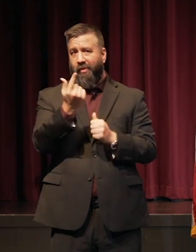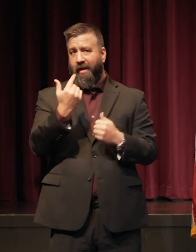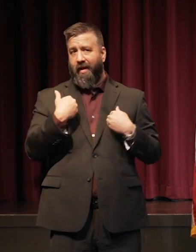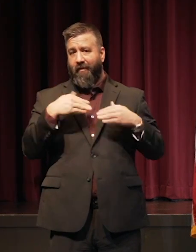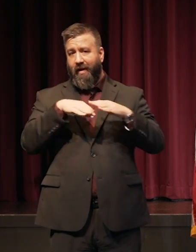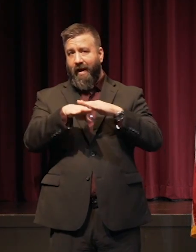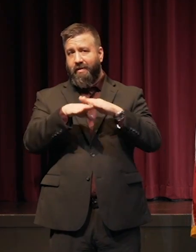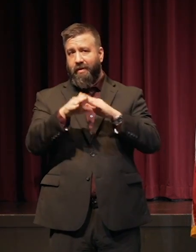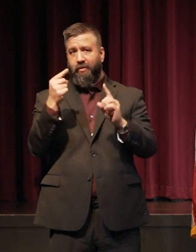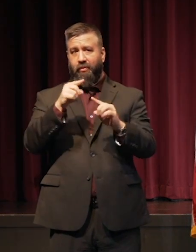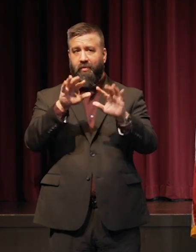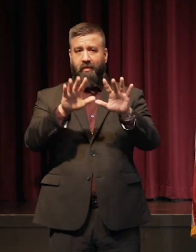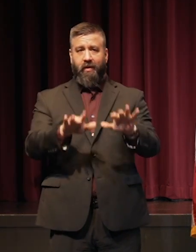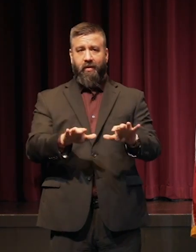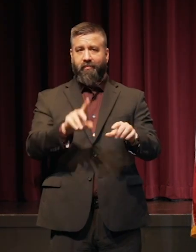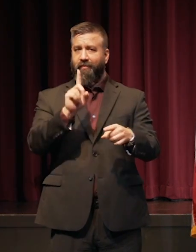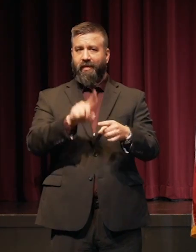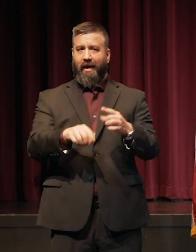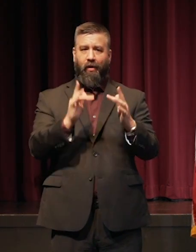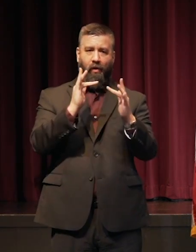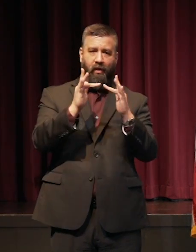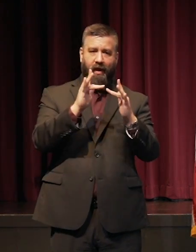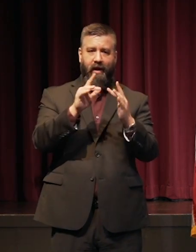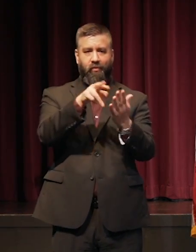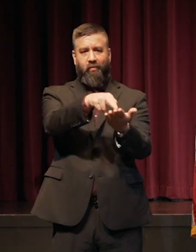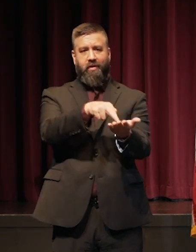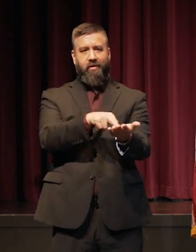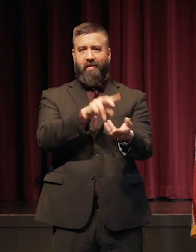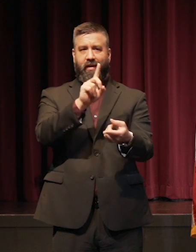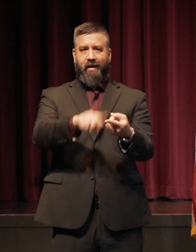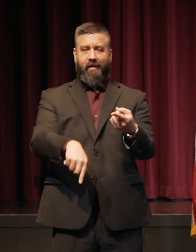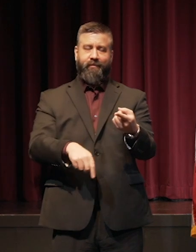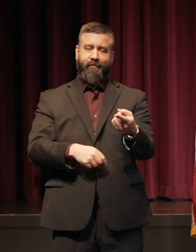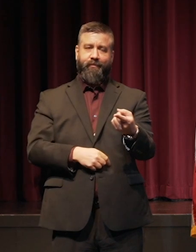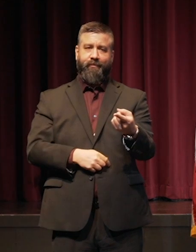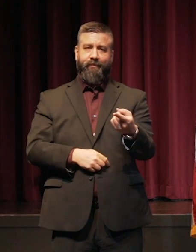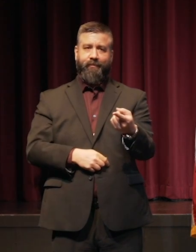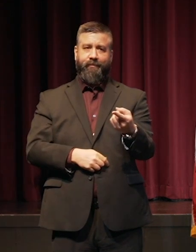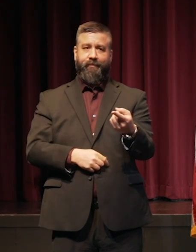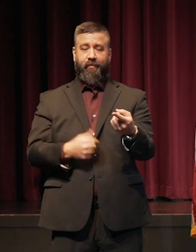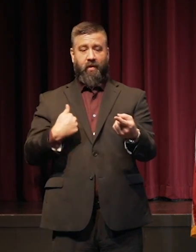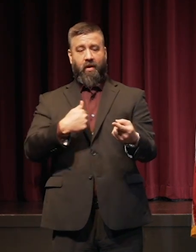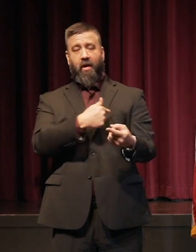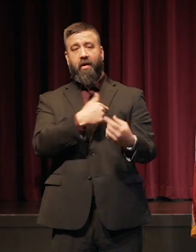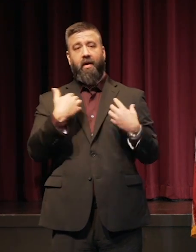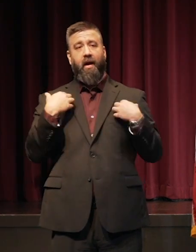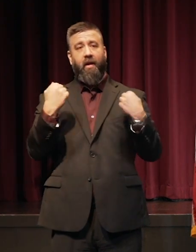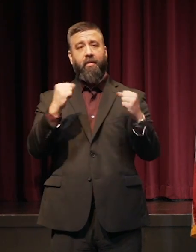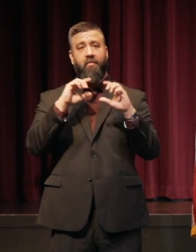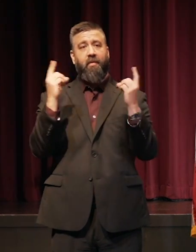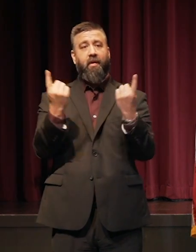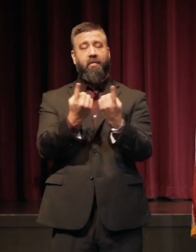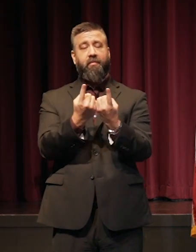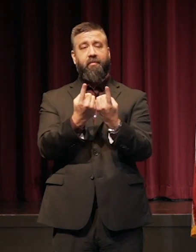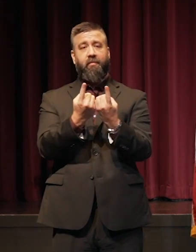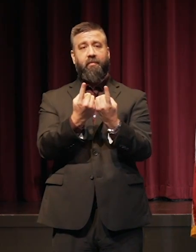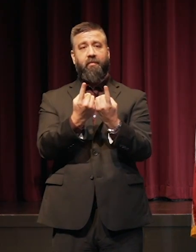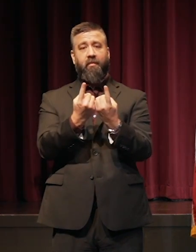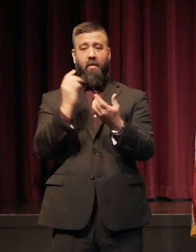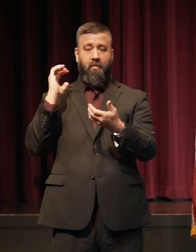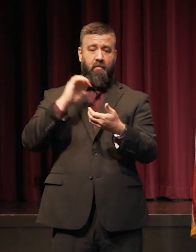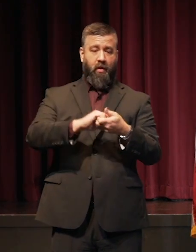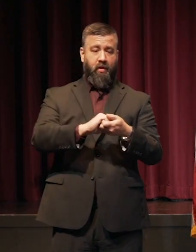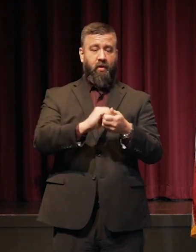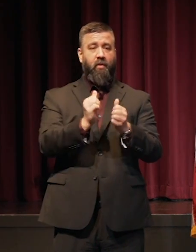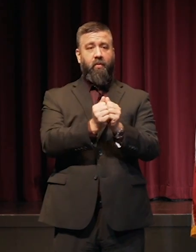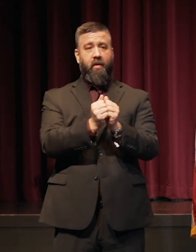computer and cannot register online or register by email. So our health department has partnered